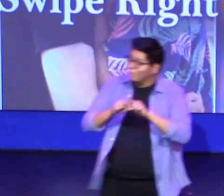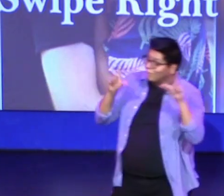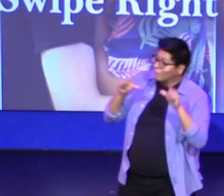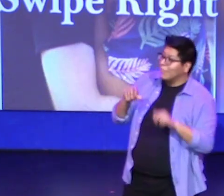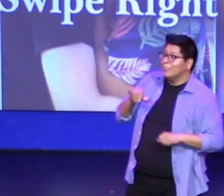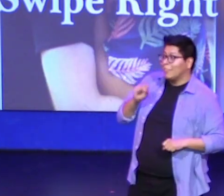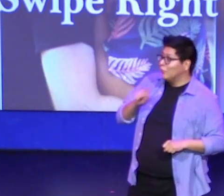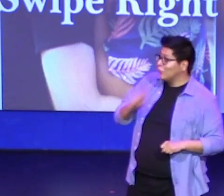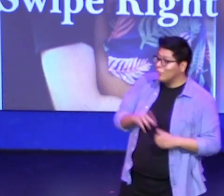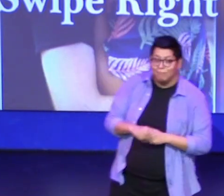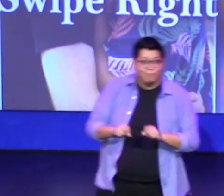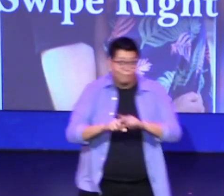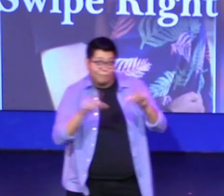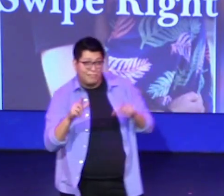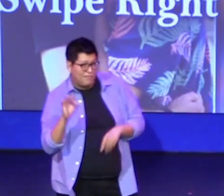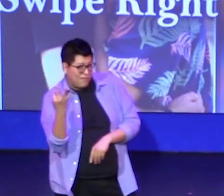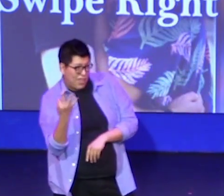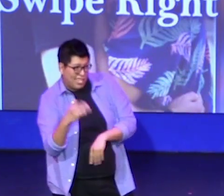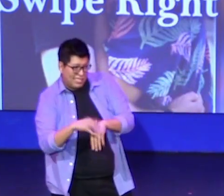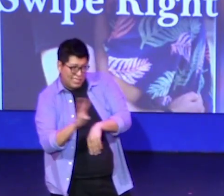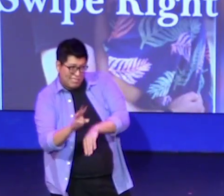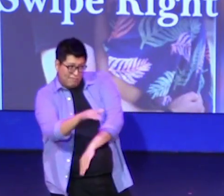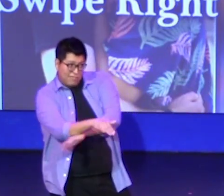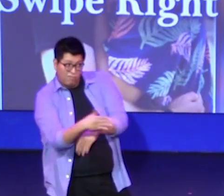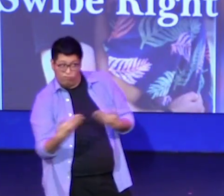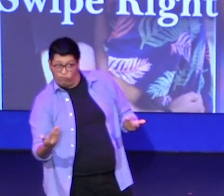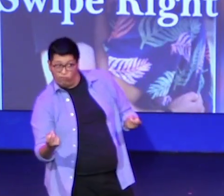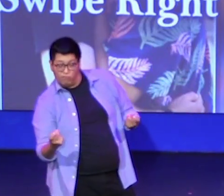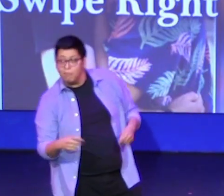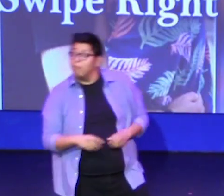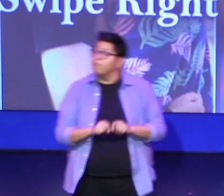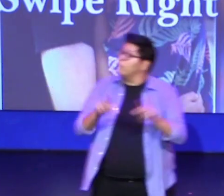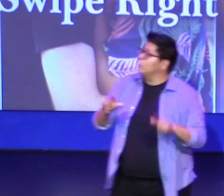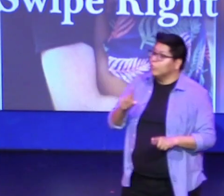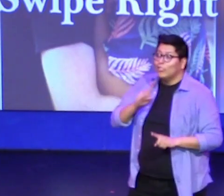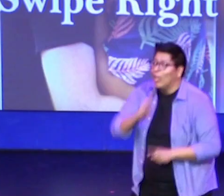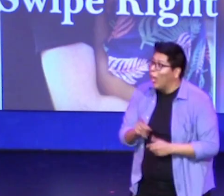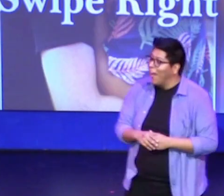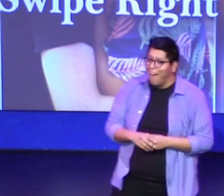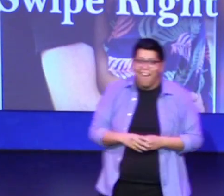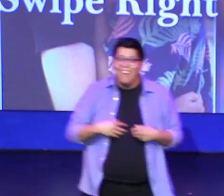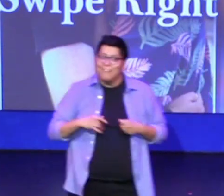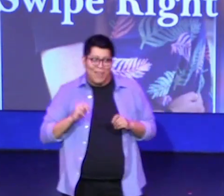Would you like to go out and get some coffee?" "Sure. How about Friday at 4? "Yeah, let's do